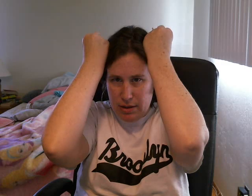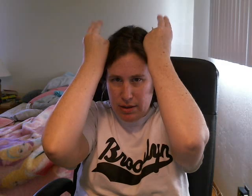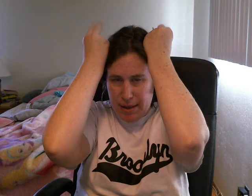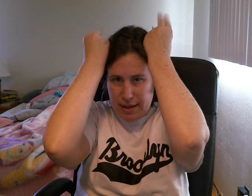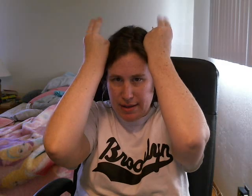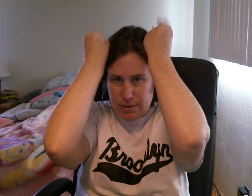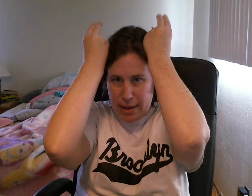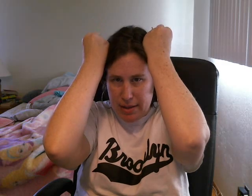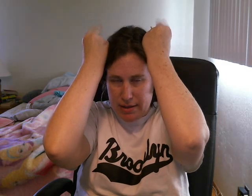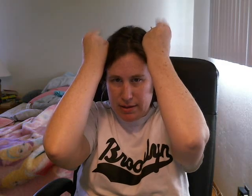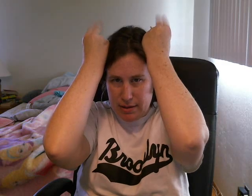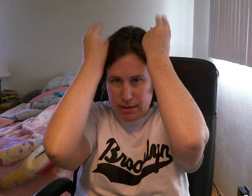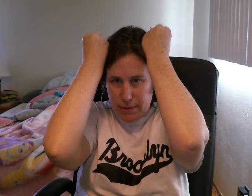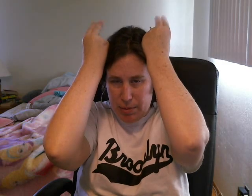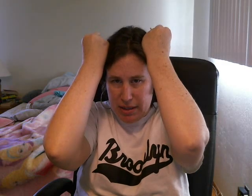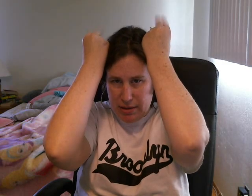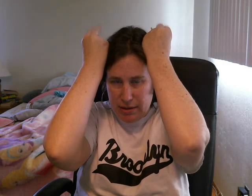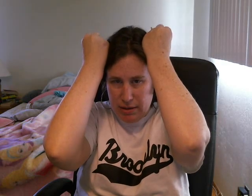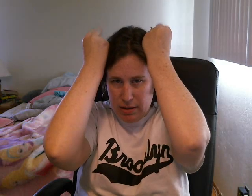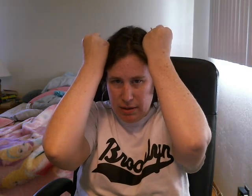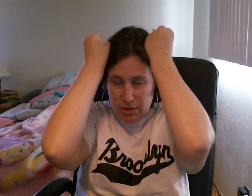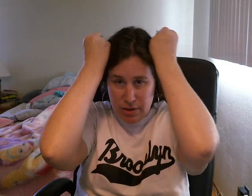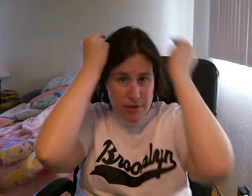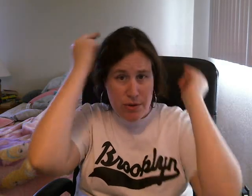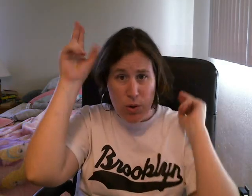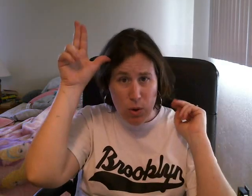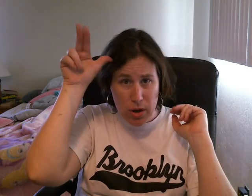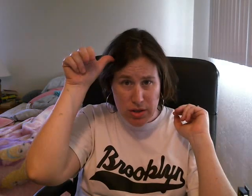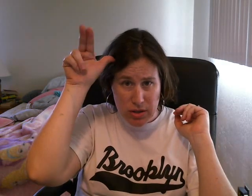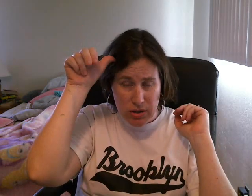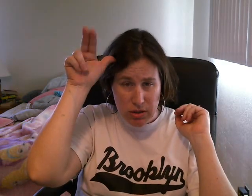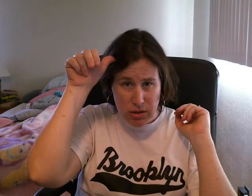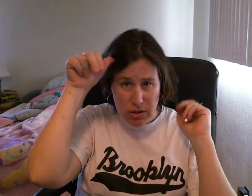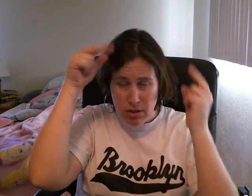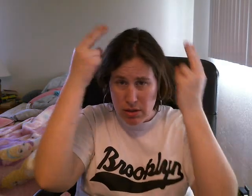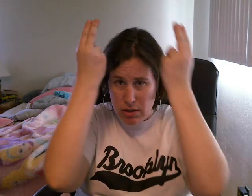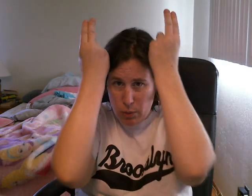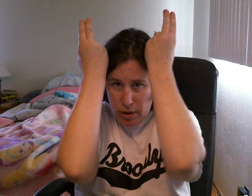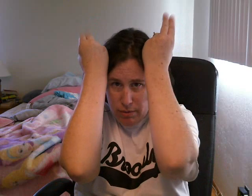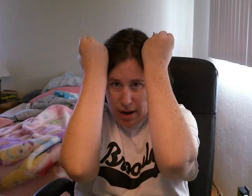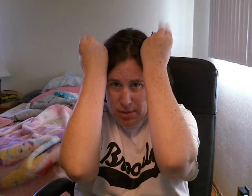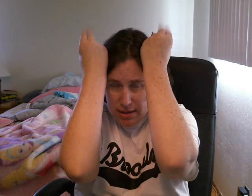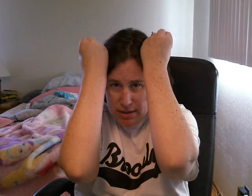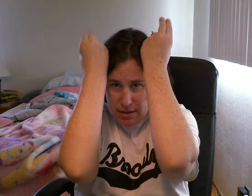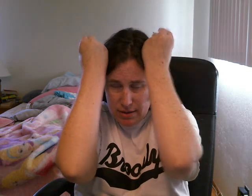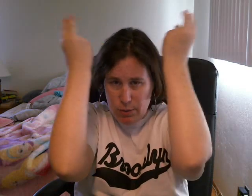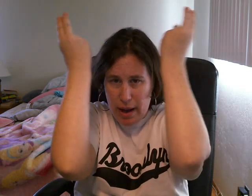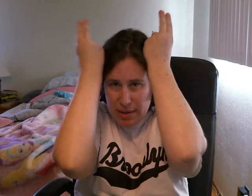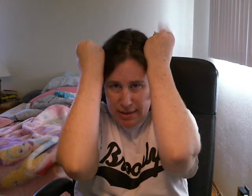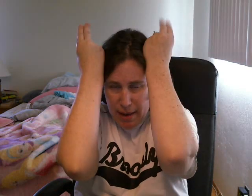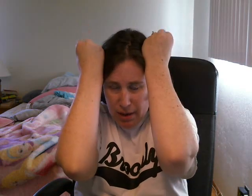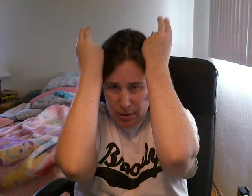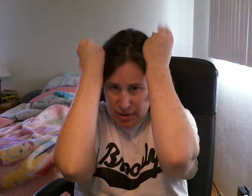Back with this. Rabbit. Rabbit. Don't confuse horse with rabbit. So rabbit, it's backwards.